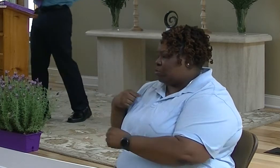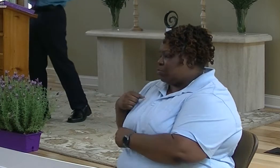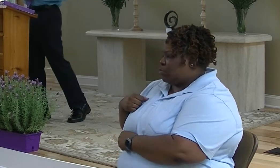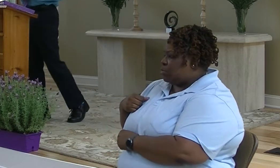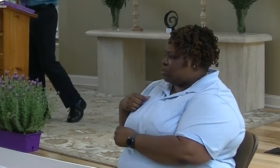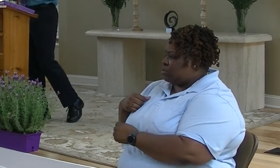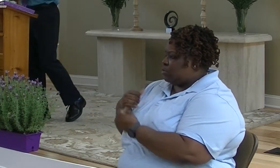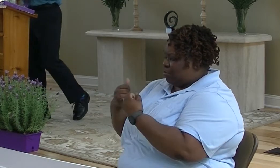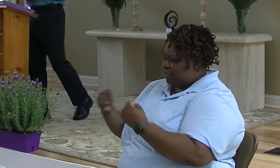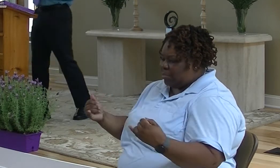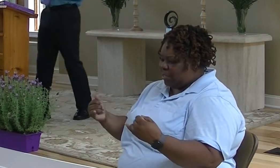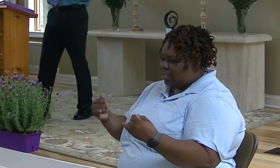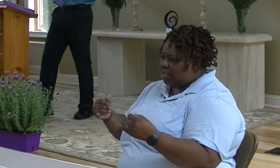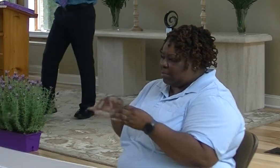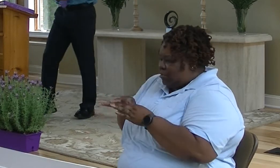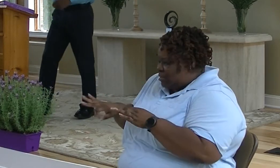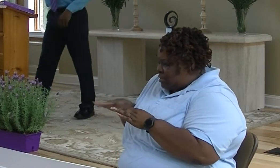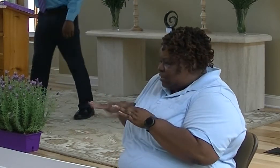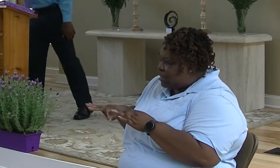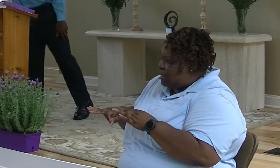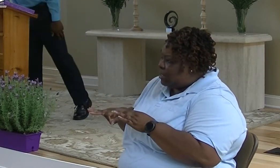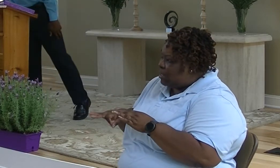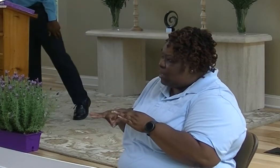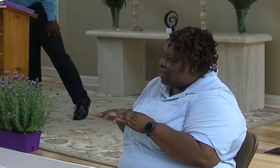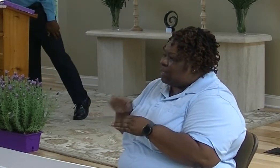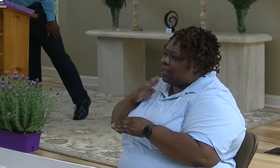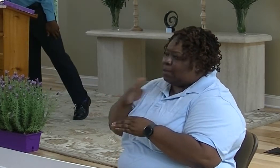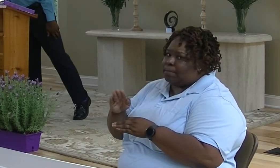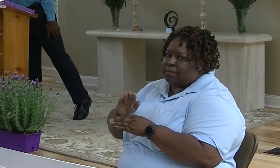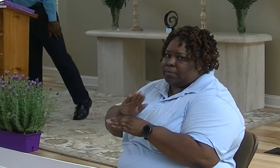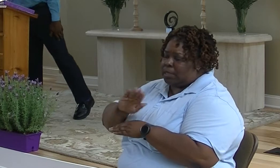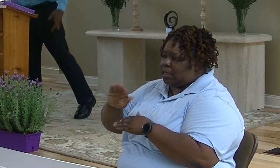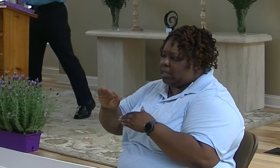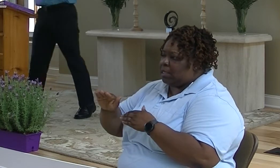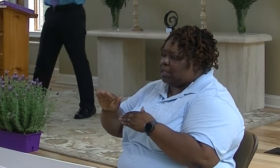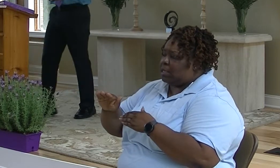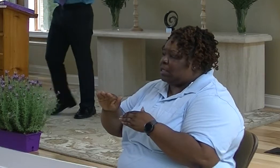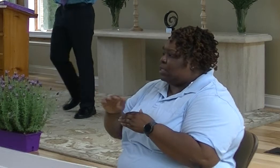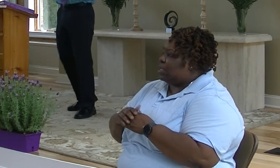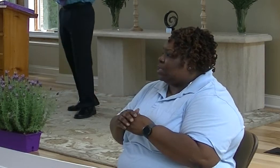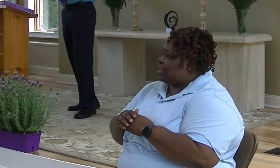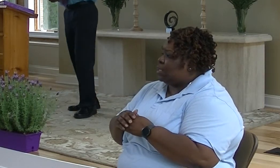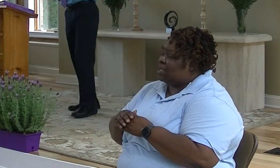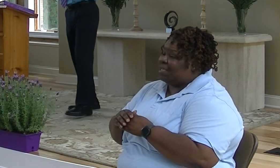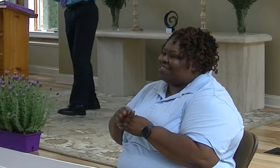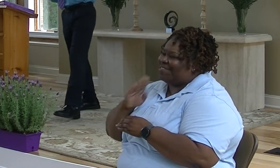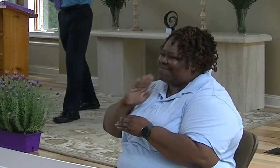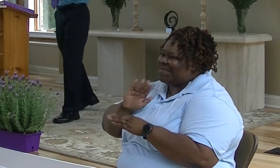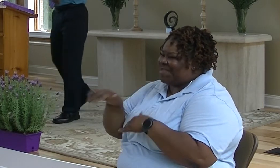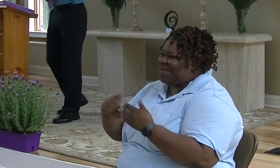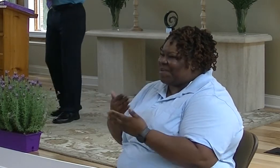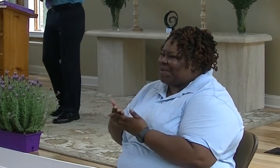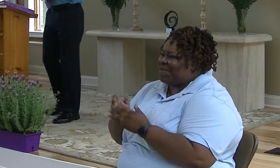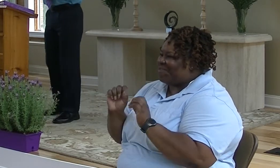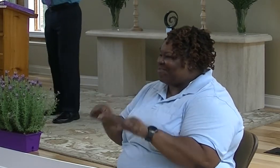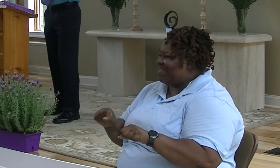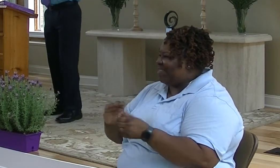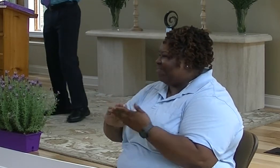can be? Be all, say again? Be all Oh, it's actually, okay, be all you can, I don't know, I'm not in the military.